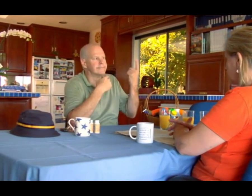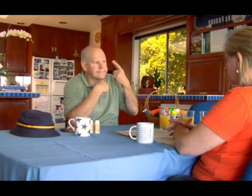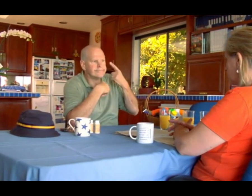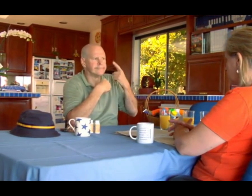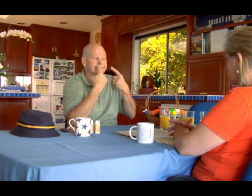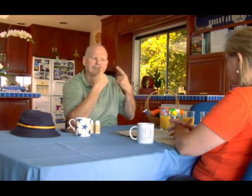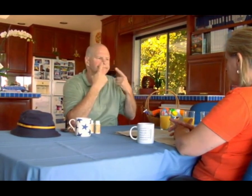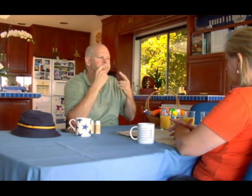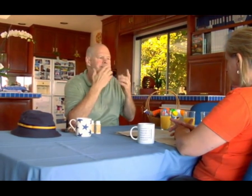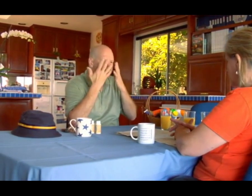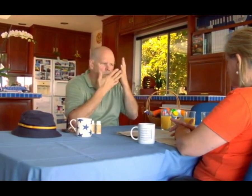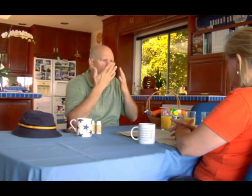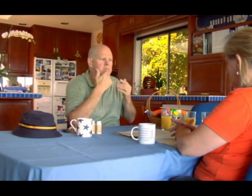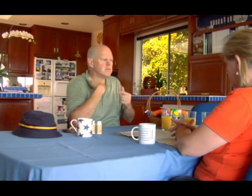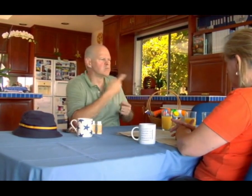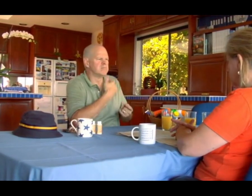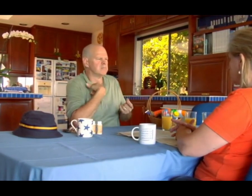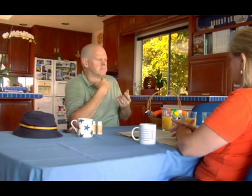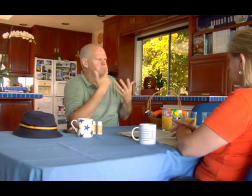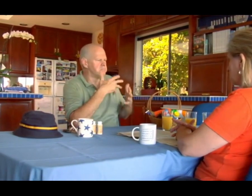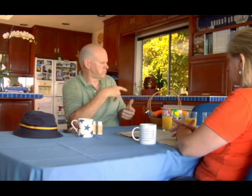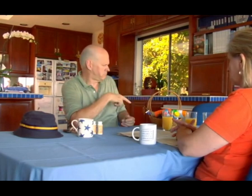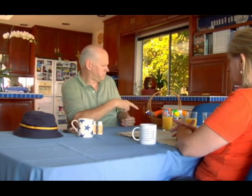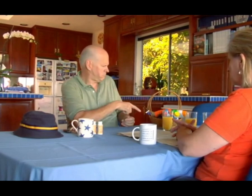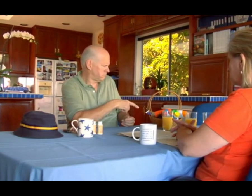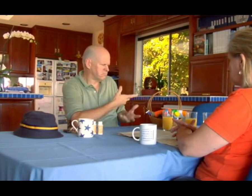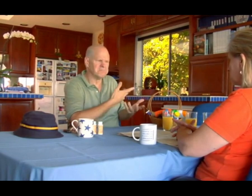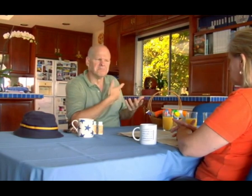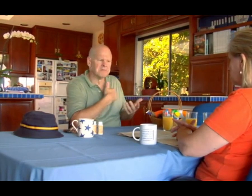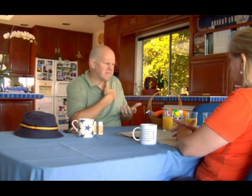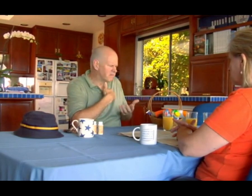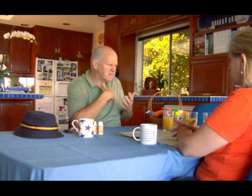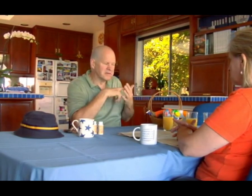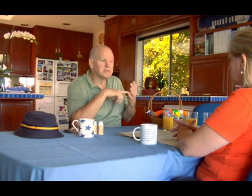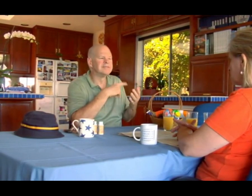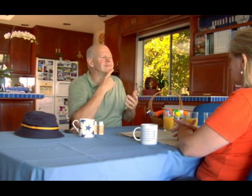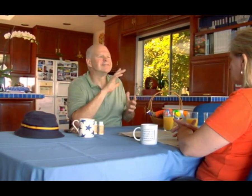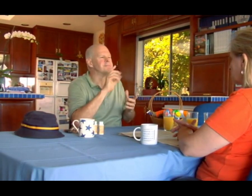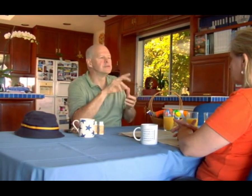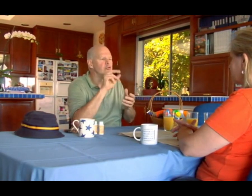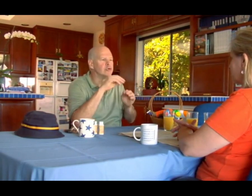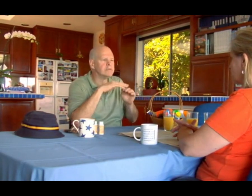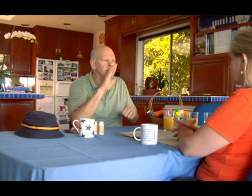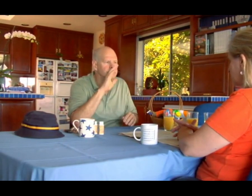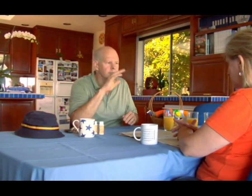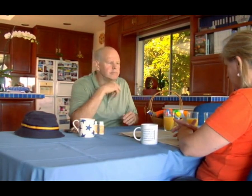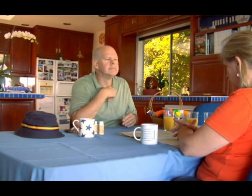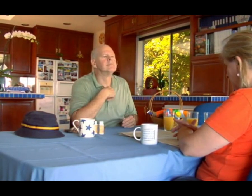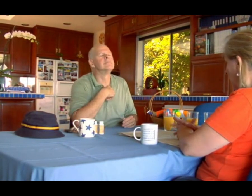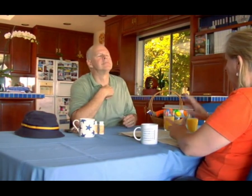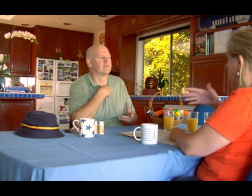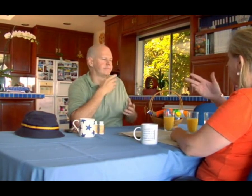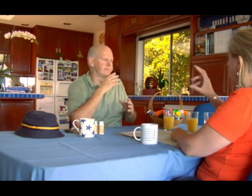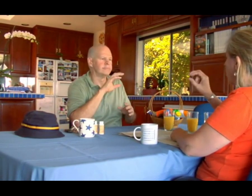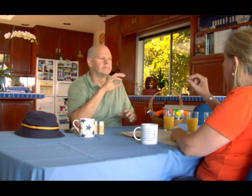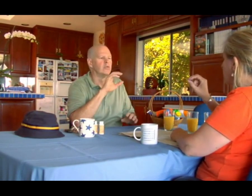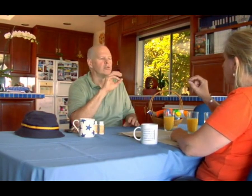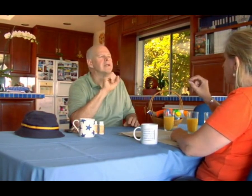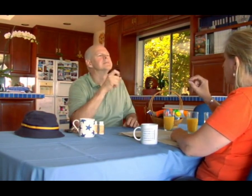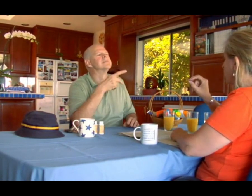about my skin and told me that I have to apply lotion on my head and face. I told him I have lotion, but he said that I need 30 or above.